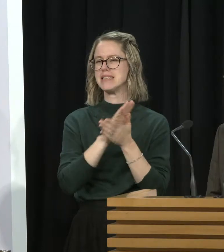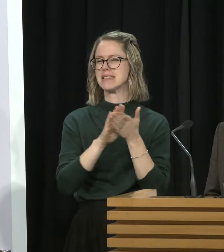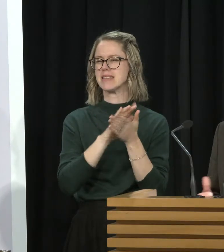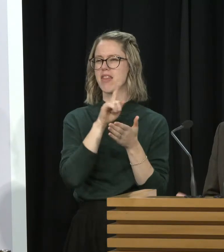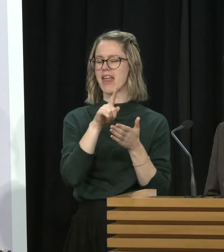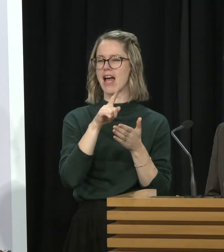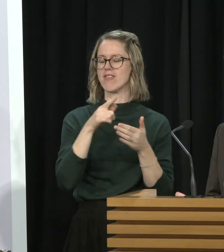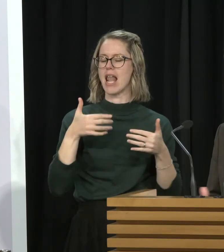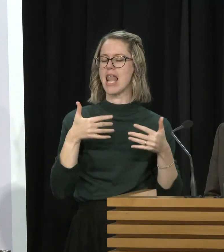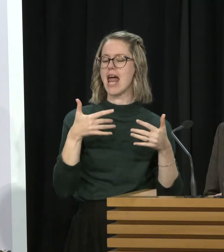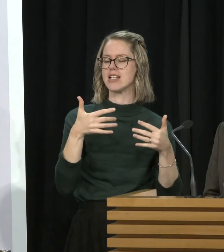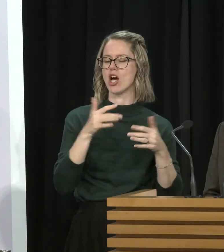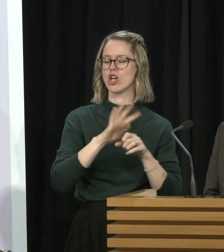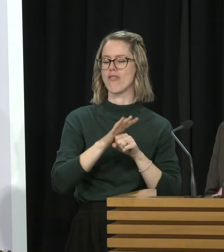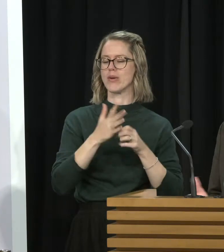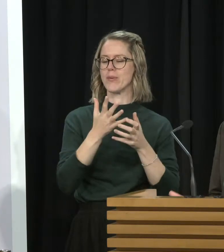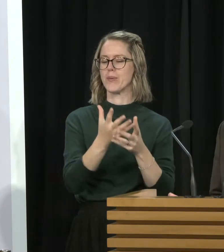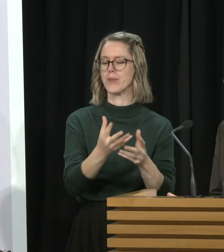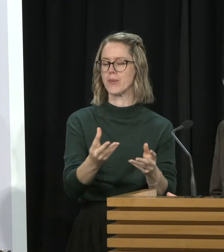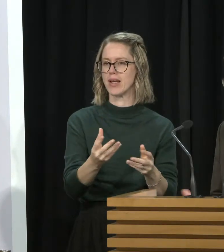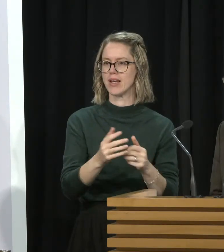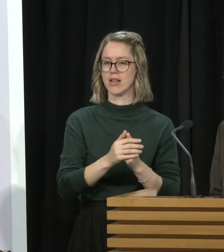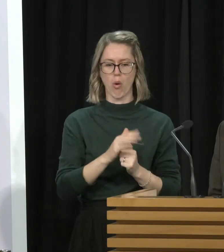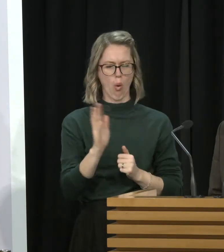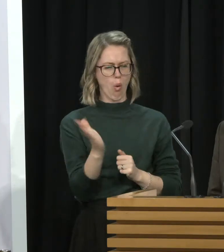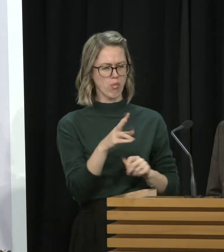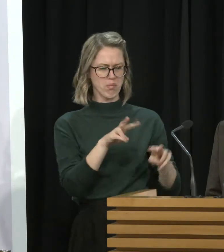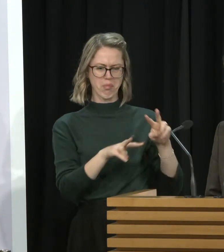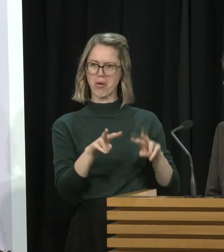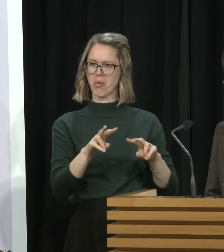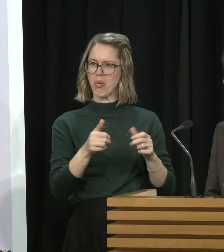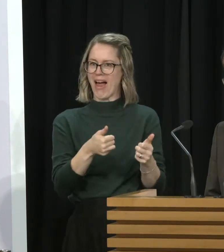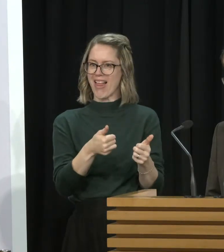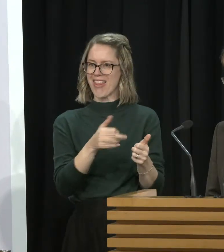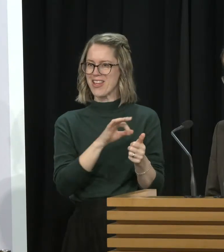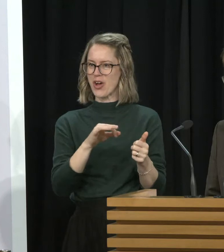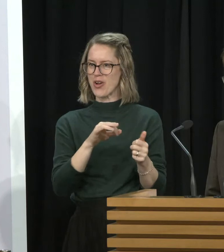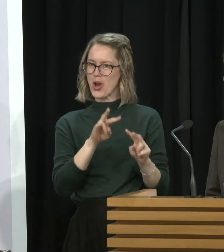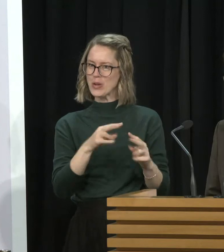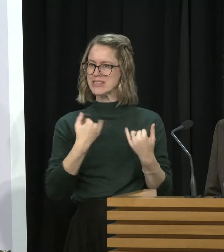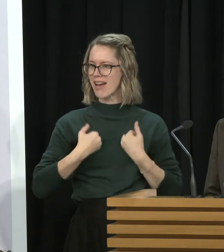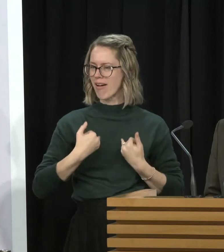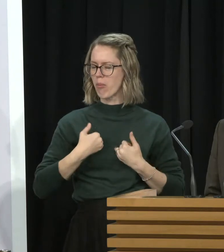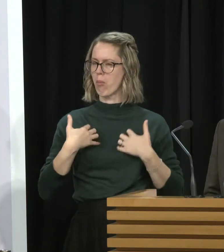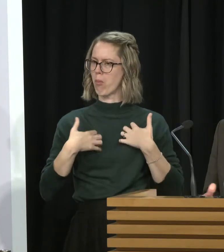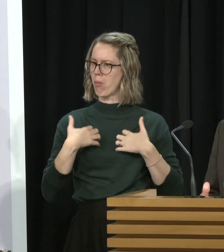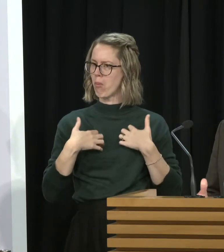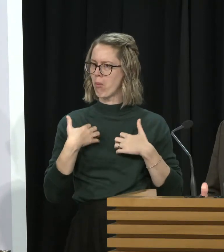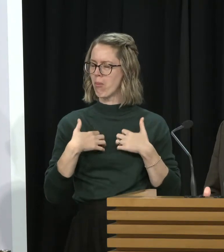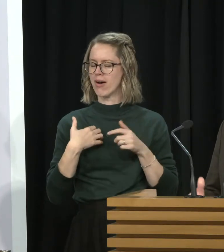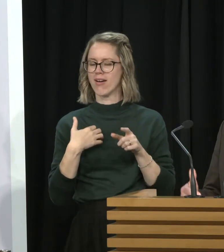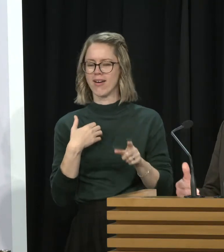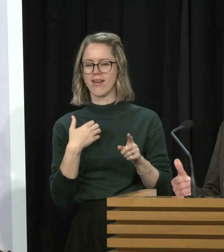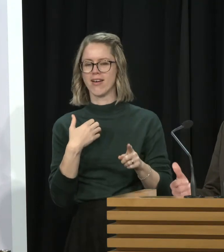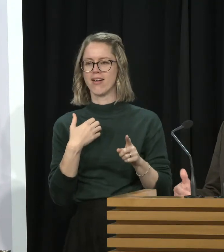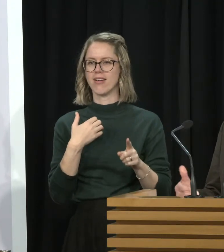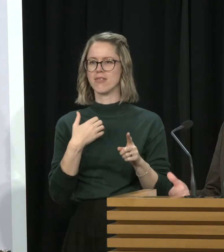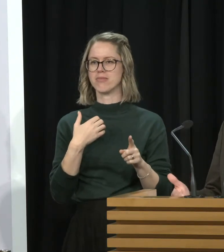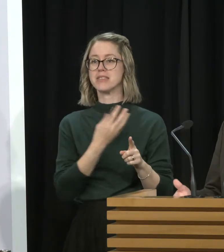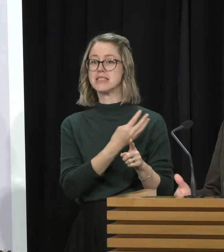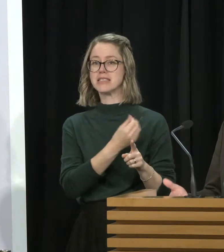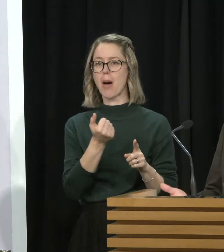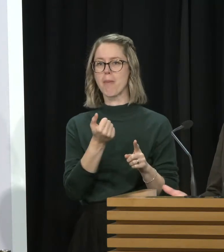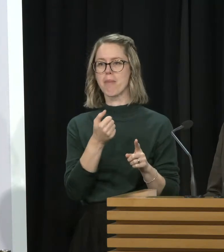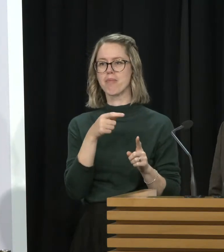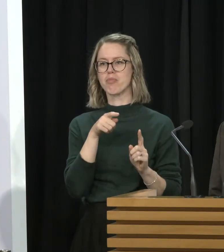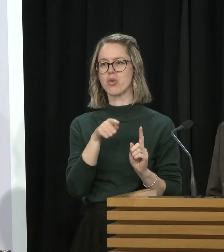infection. Interestingly, all were not symptomatic, and that remains the case as well. So some were